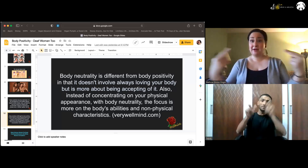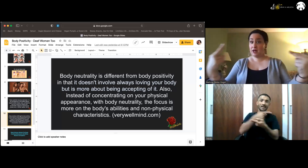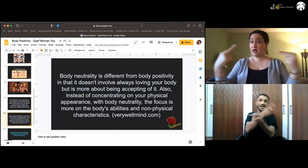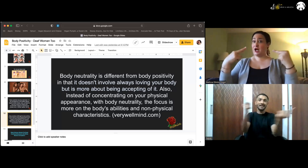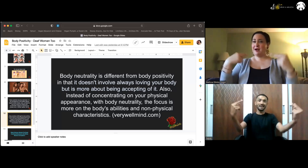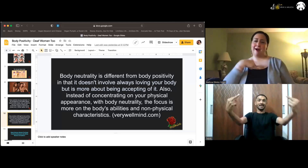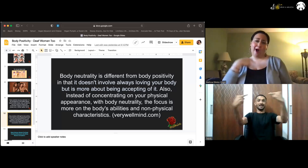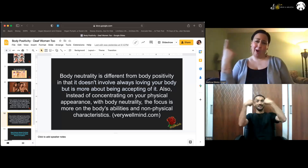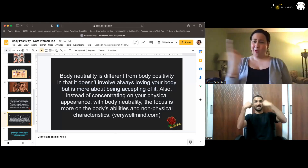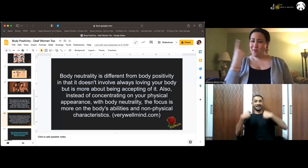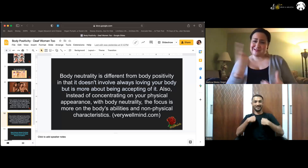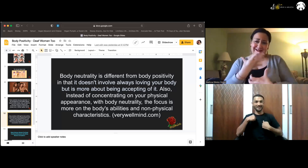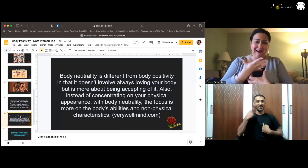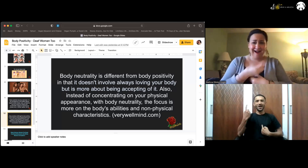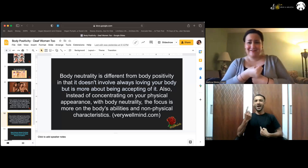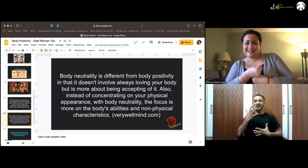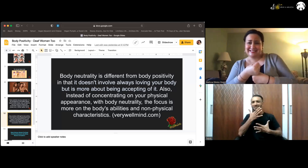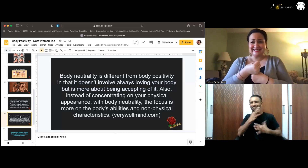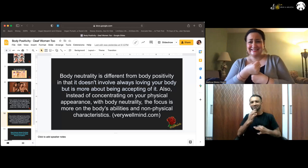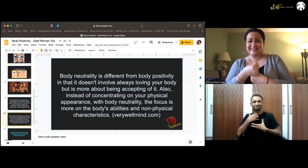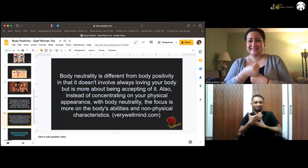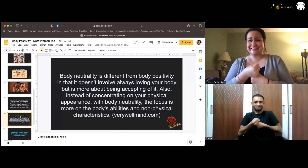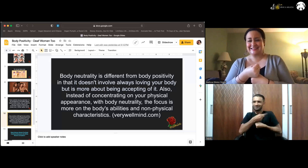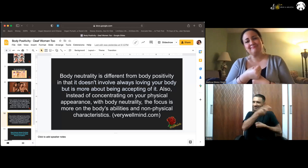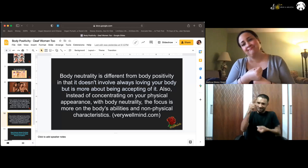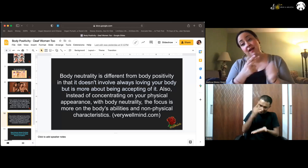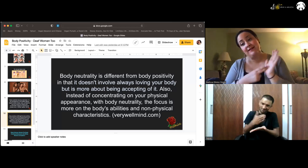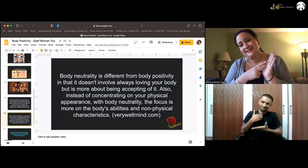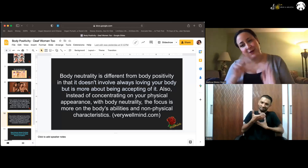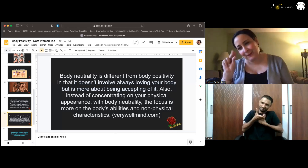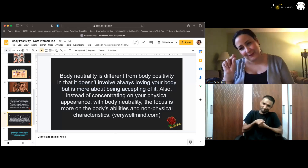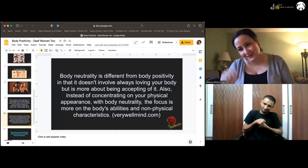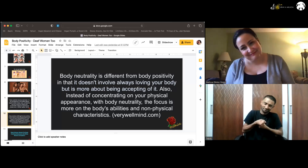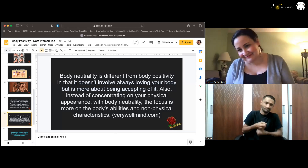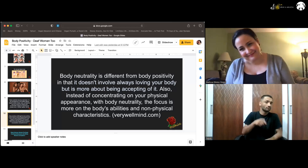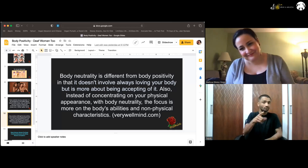And we can't say that yes, on daily basis we are really good, we are looking beautiful and everything.